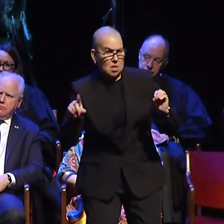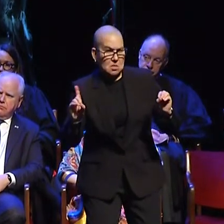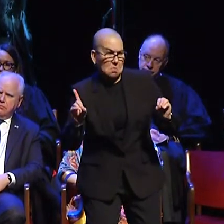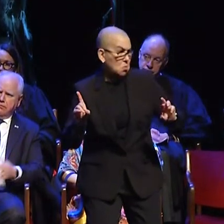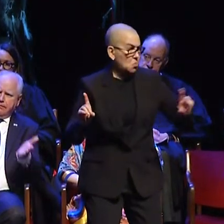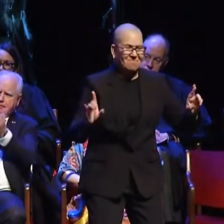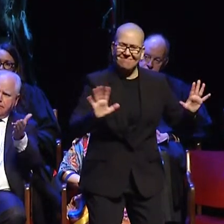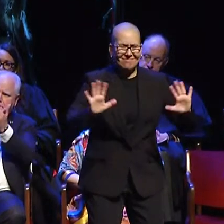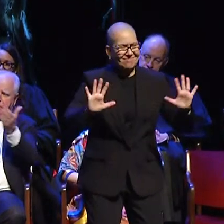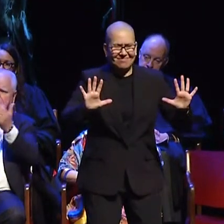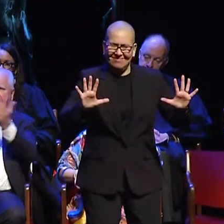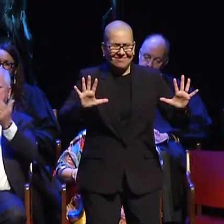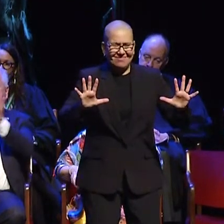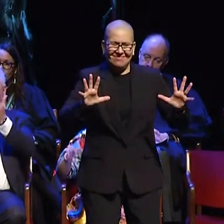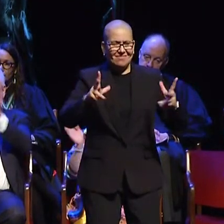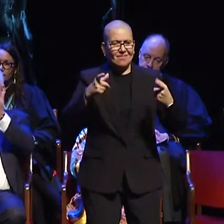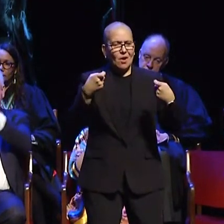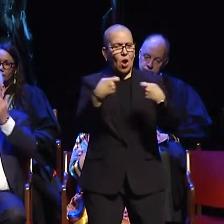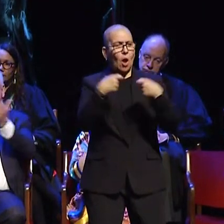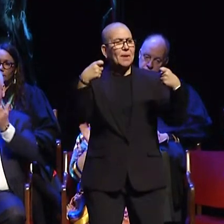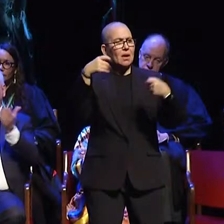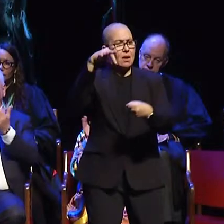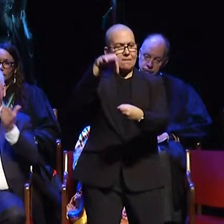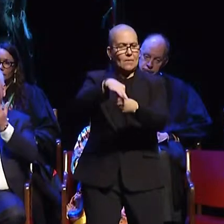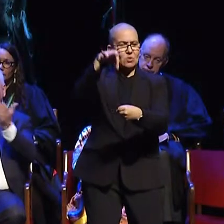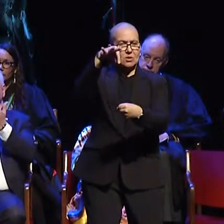automatic voter registration.